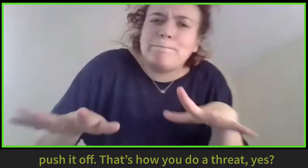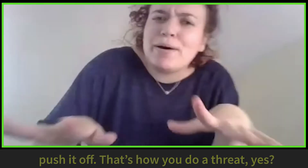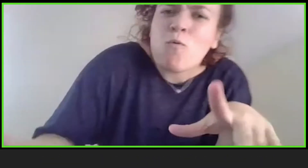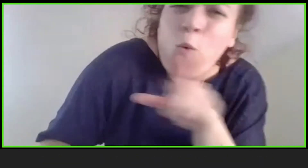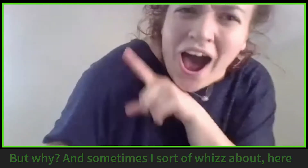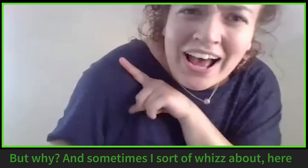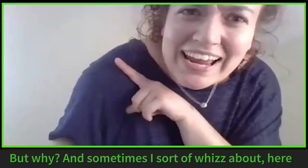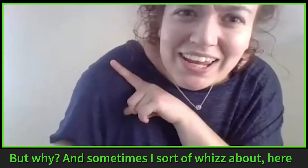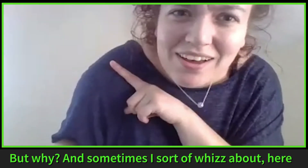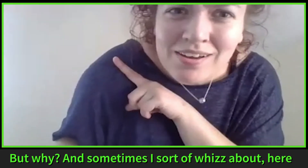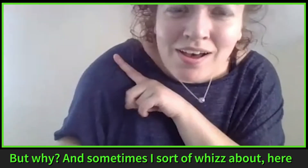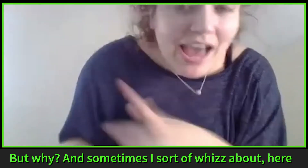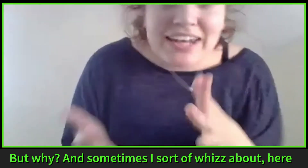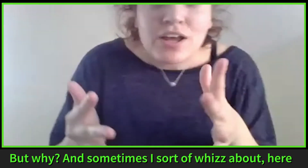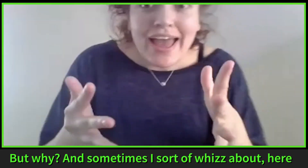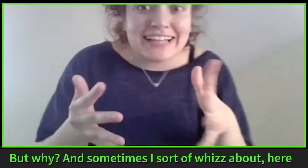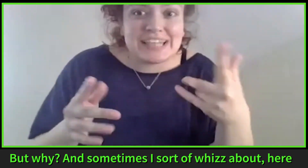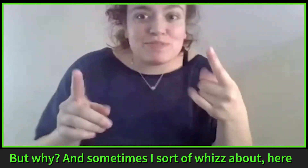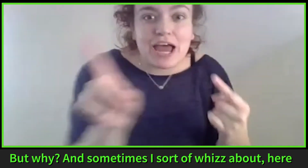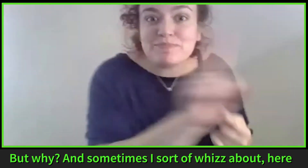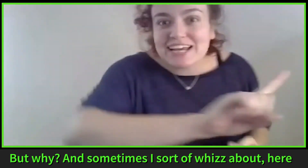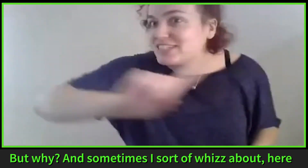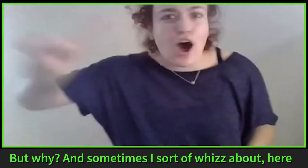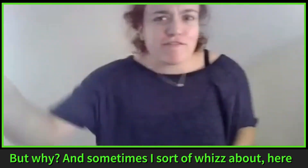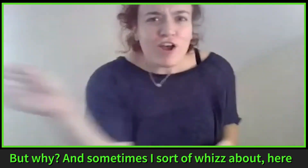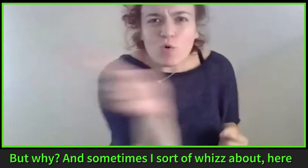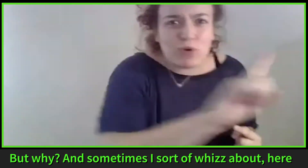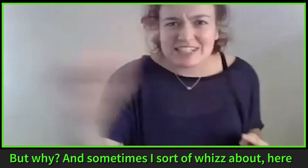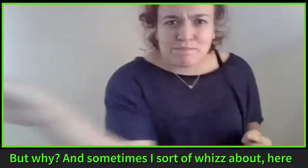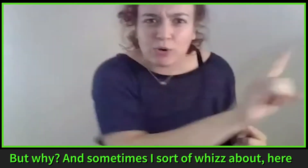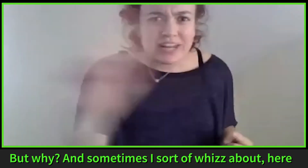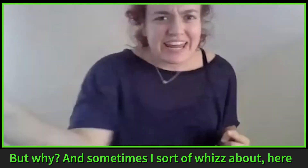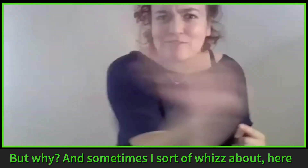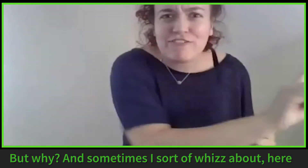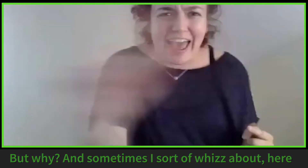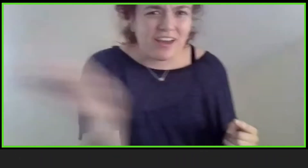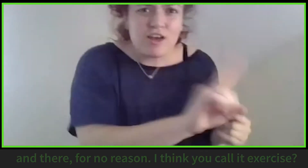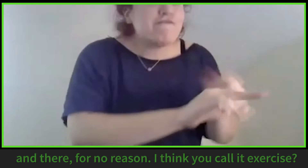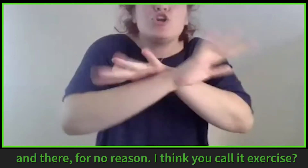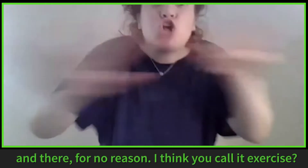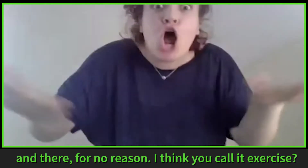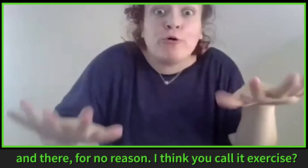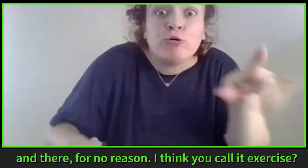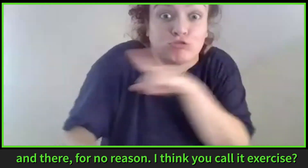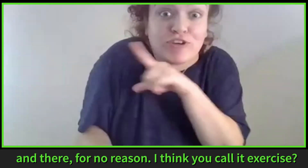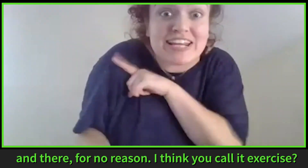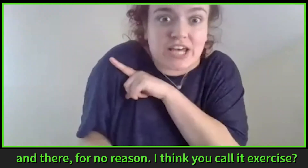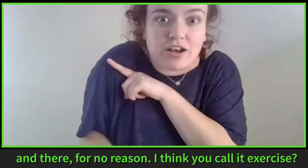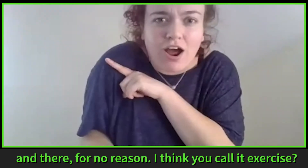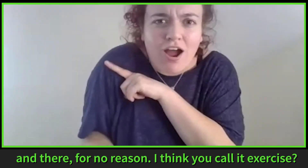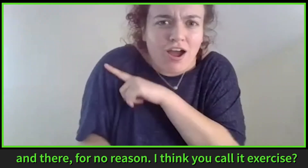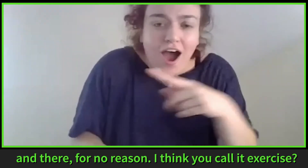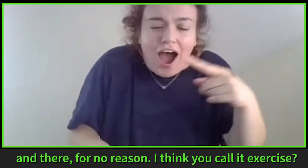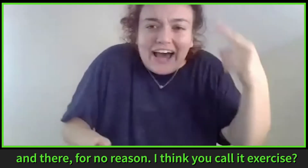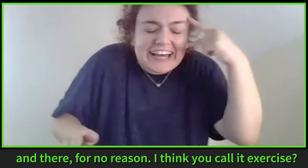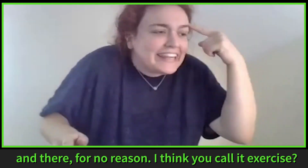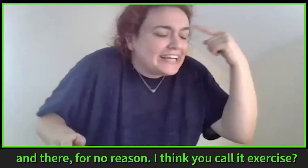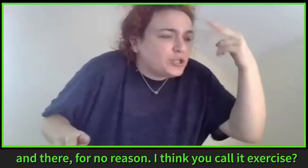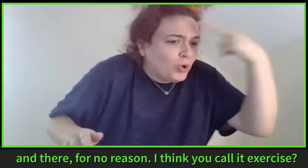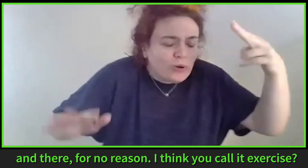But why? And sometimes I start to whiz about here and there for no reason. I think you call